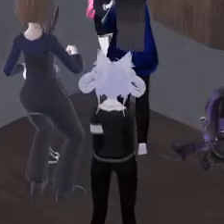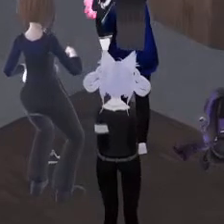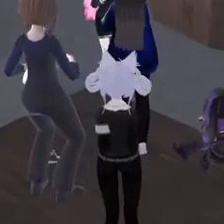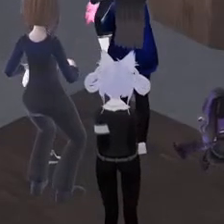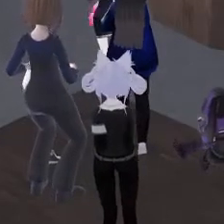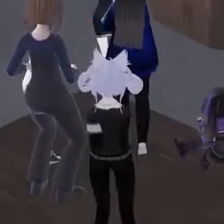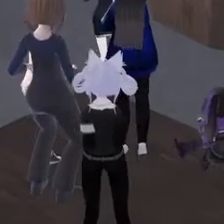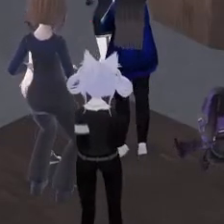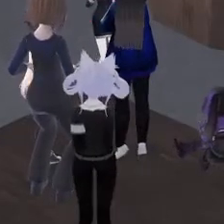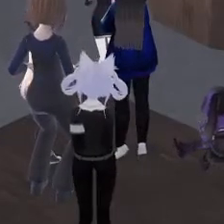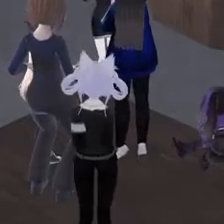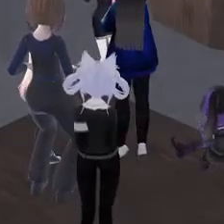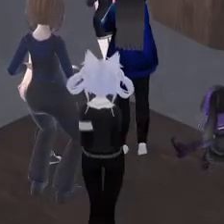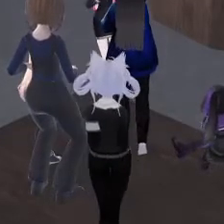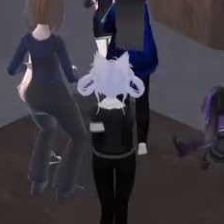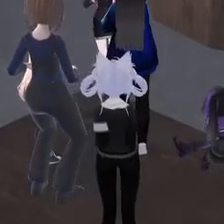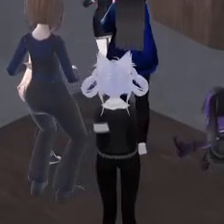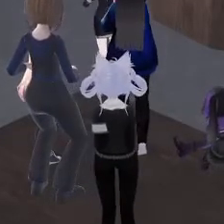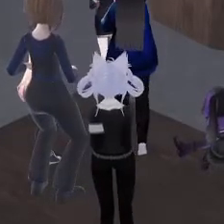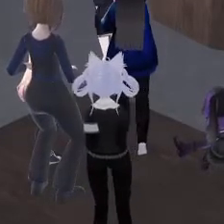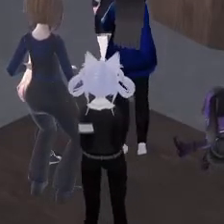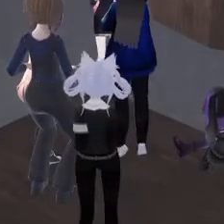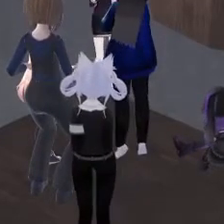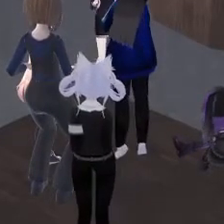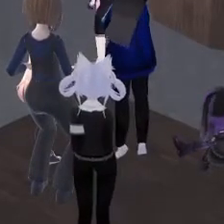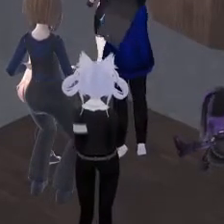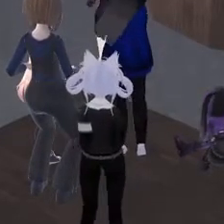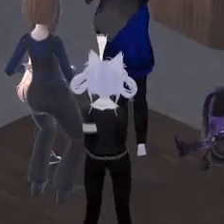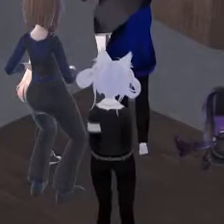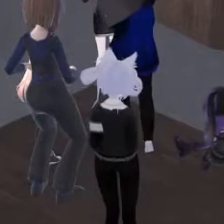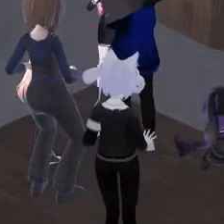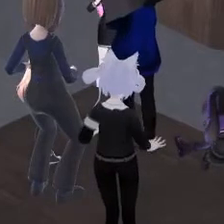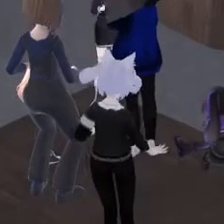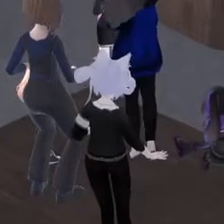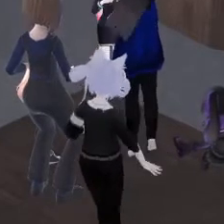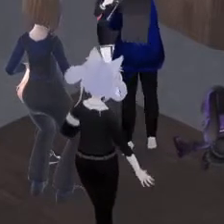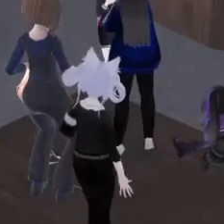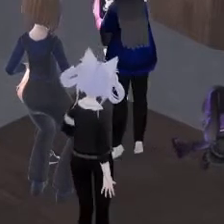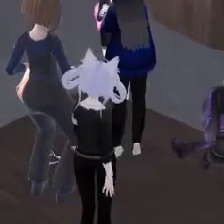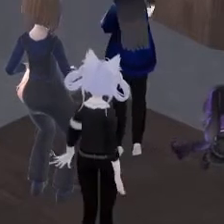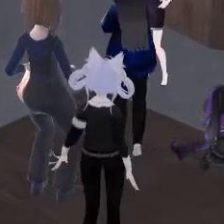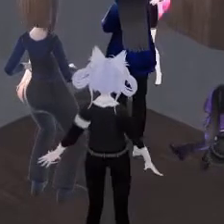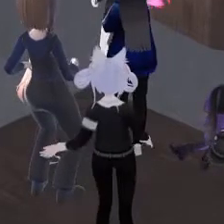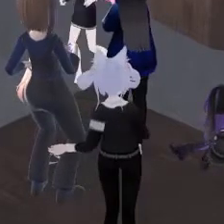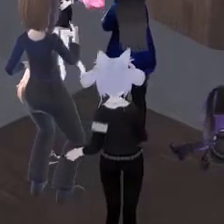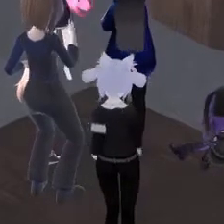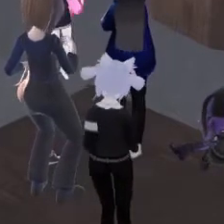guys, as long as it's PG, you could do whatever you want. The waitress could be a murderer, whatever you want. But